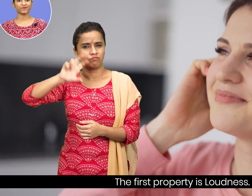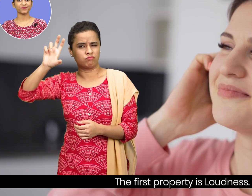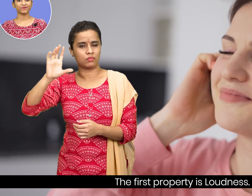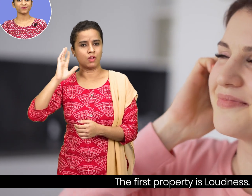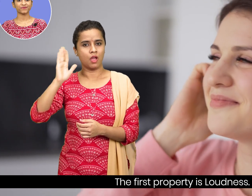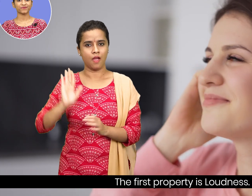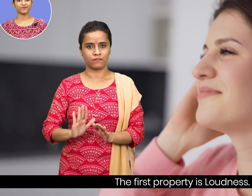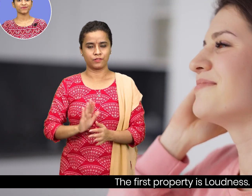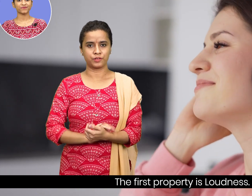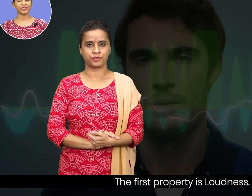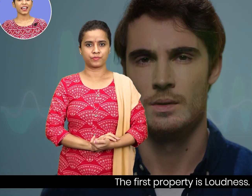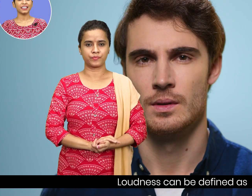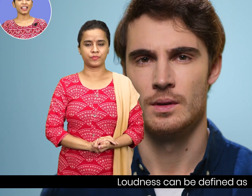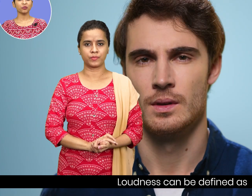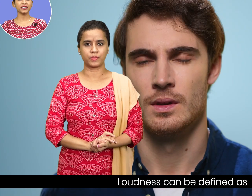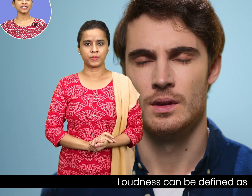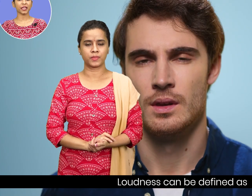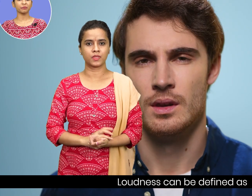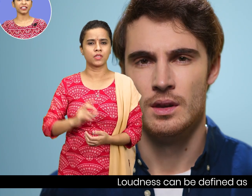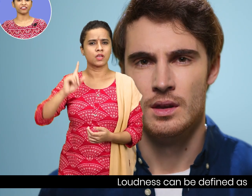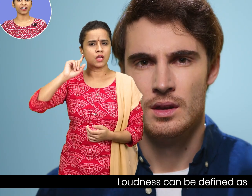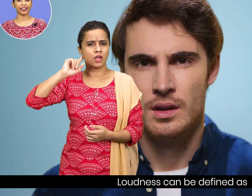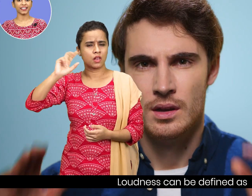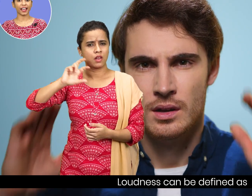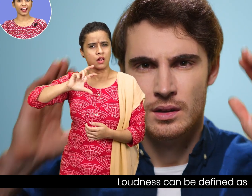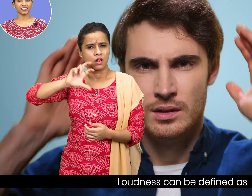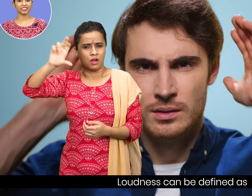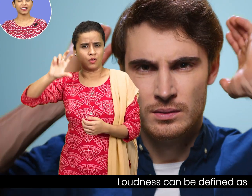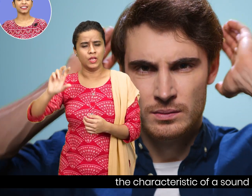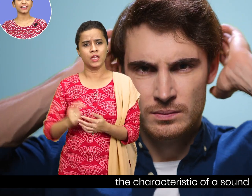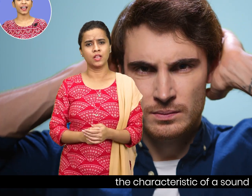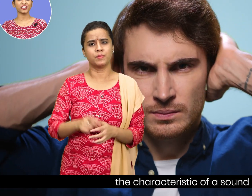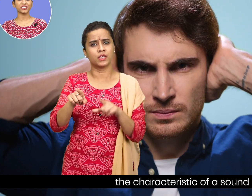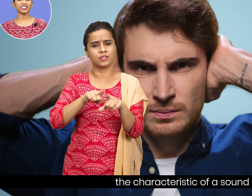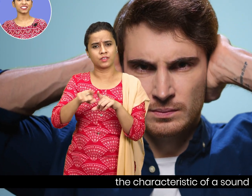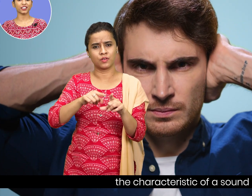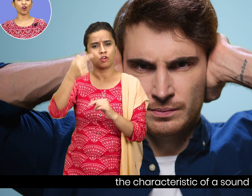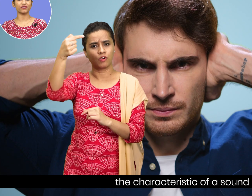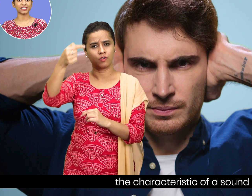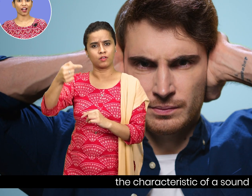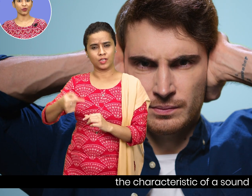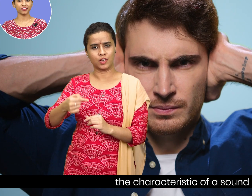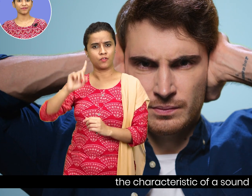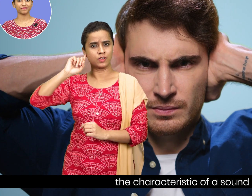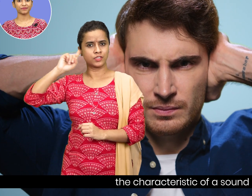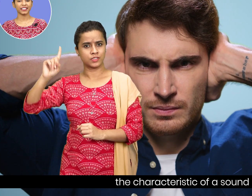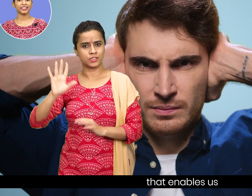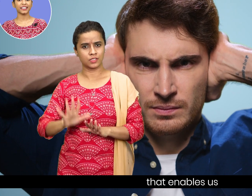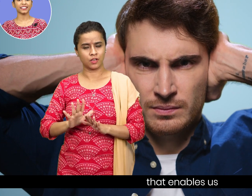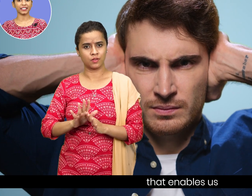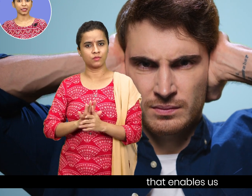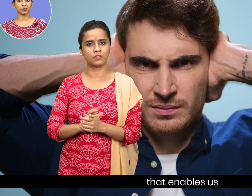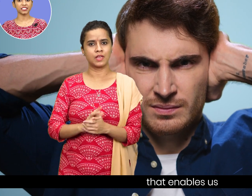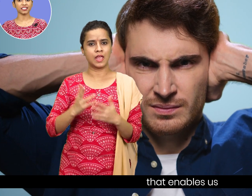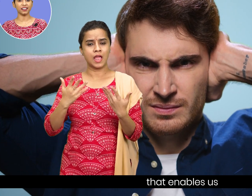Loudness can be defined as the characteristic of a sound